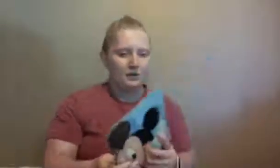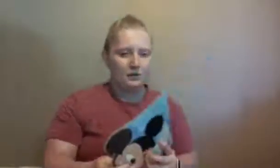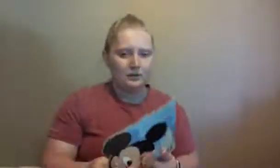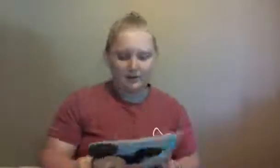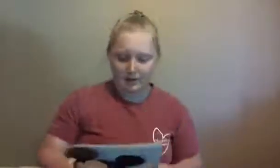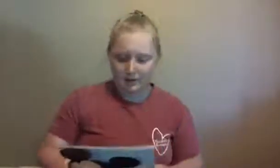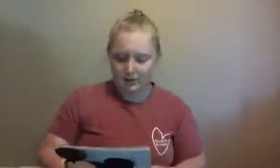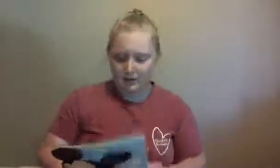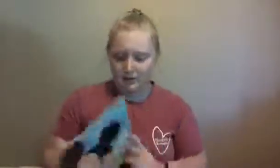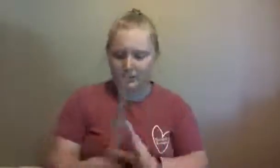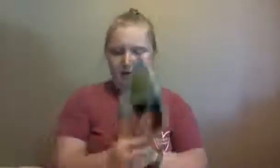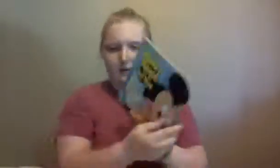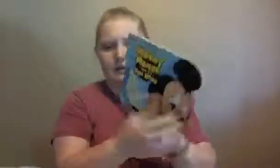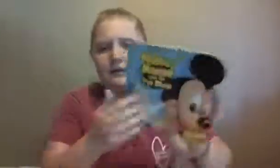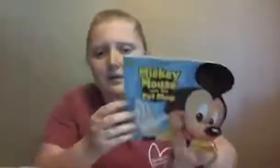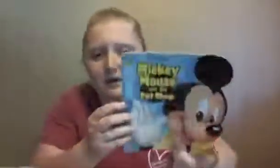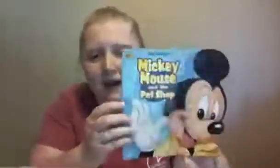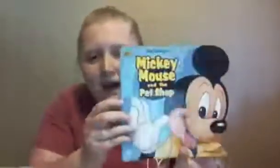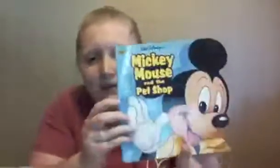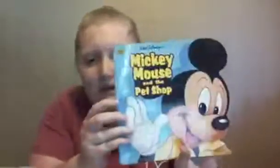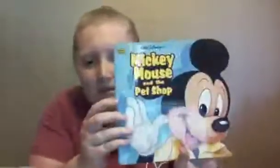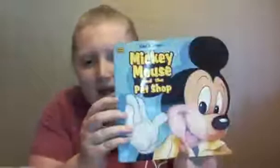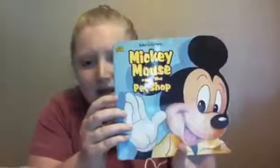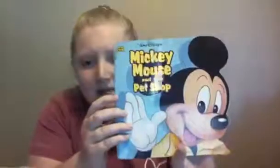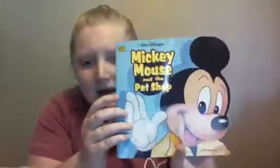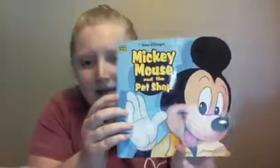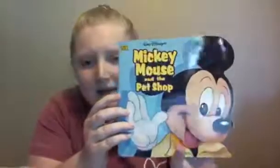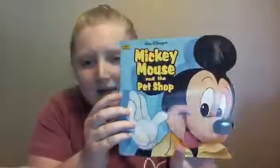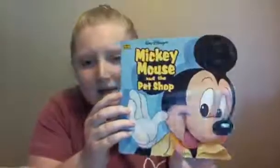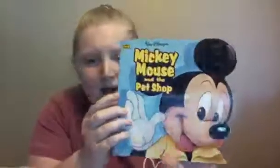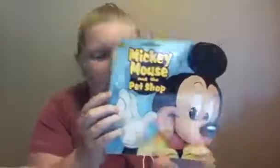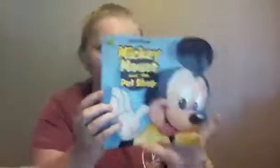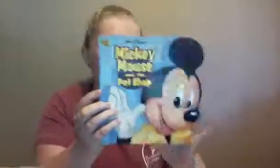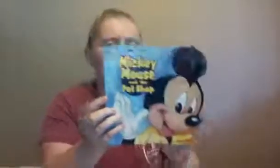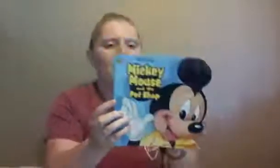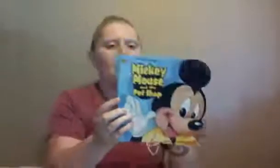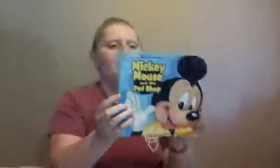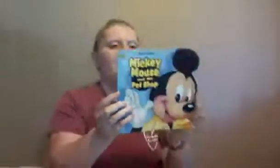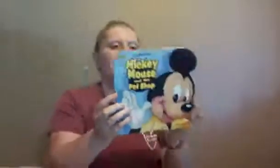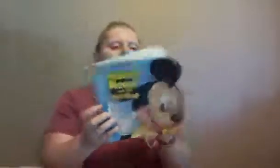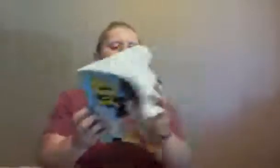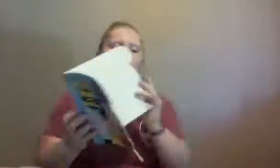home? So that was Mickey Mouse in the pet shop.